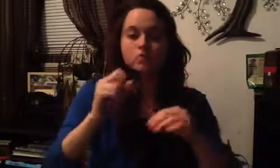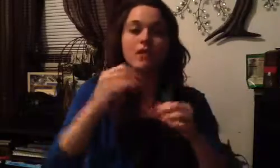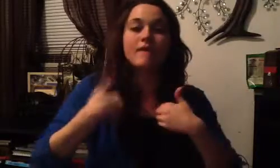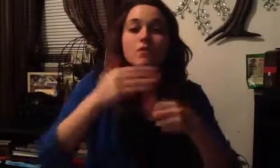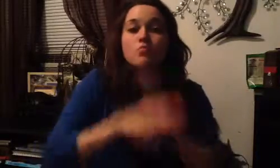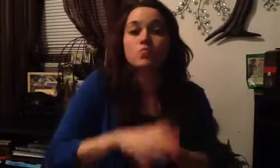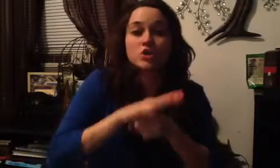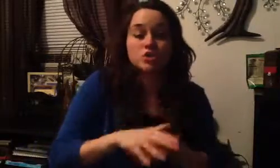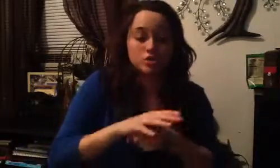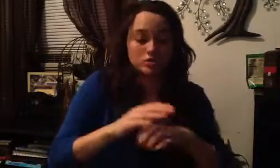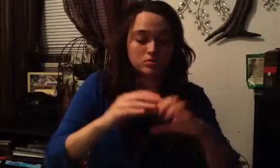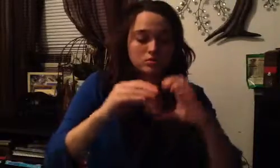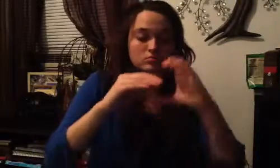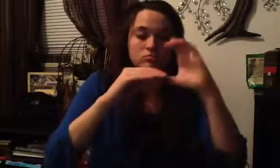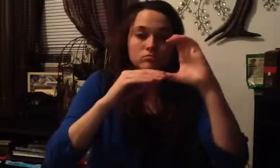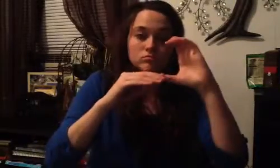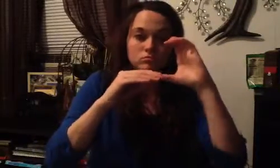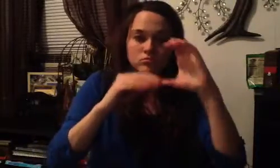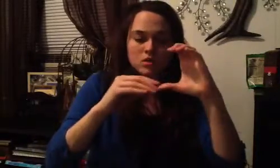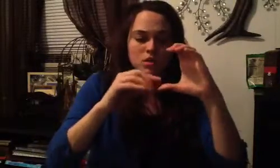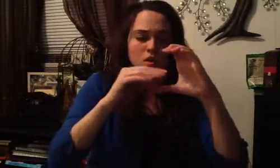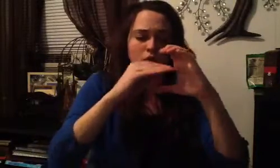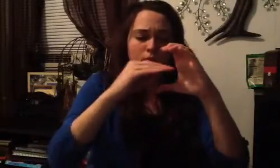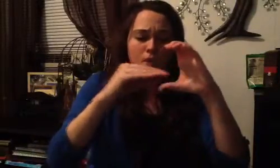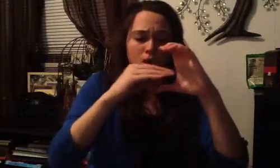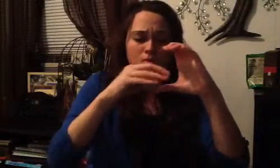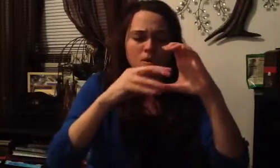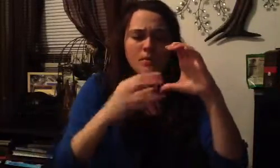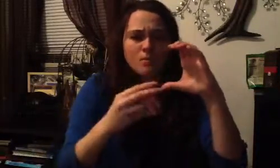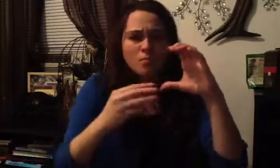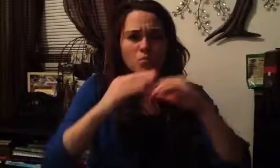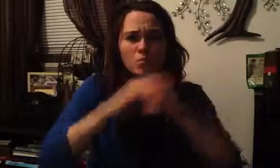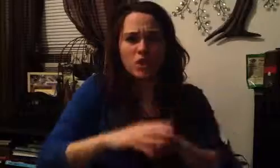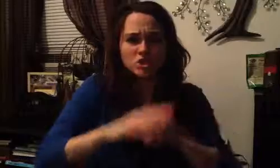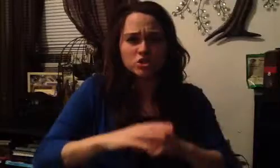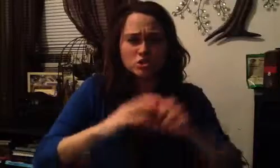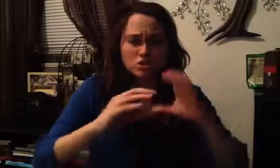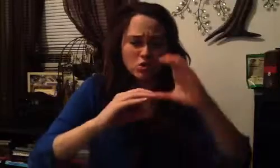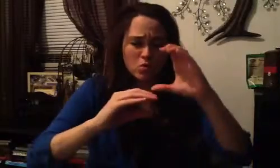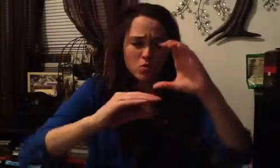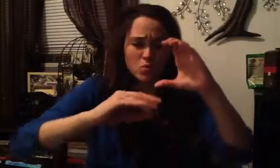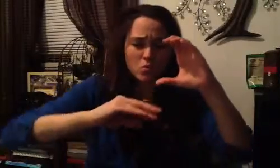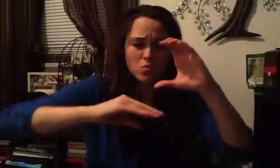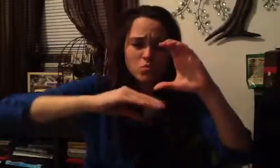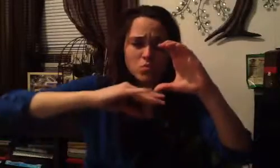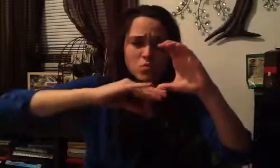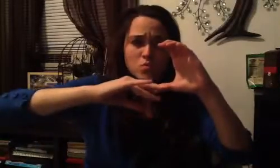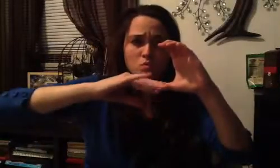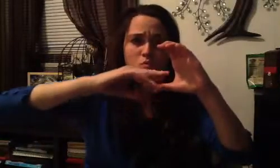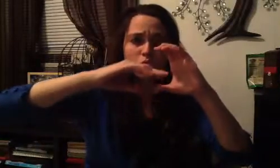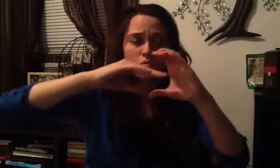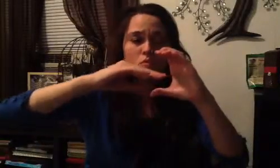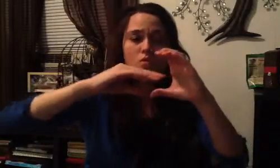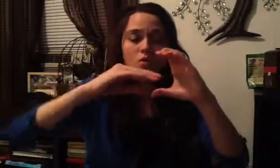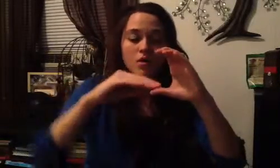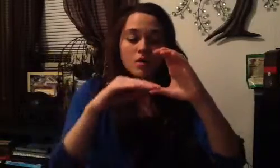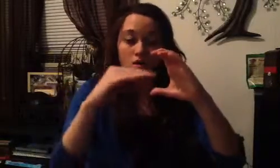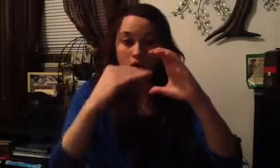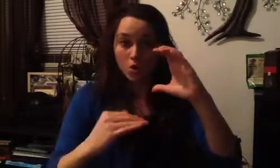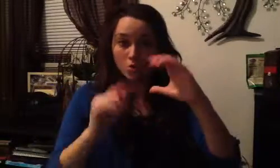ventricle that builds up, and when the pressure in the ventricles build up, it will pump the blood from inferior to superior. From